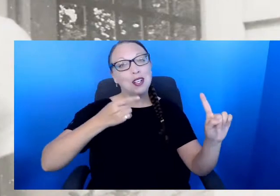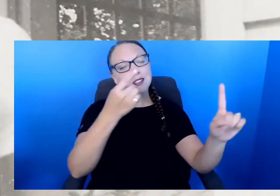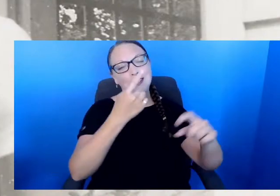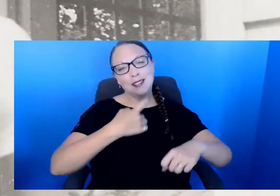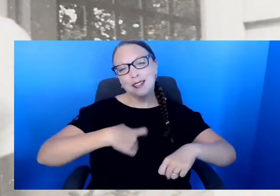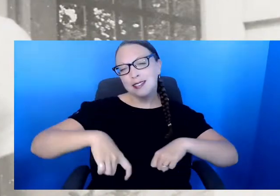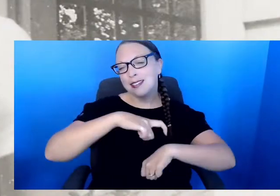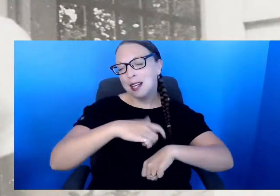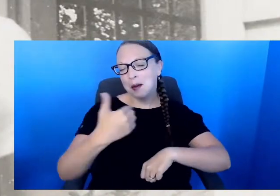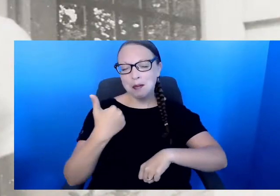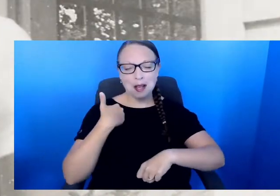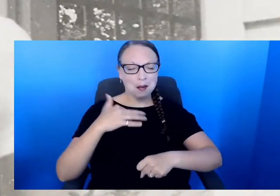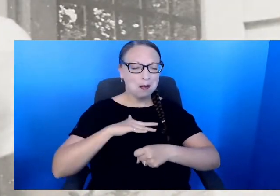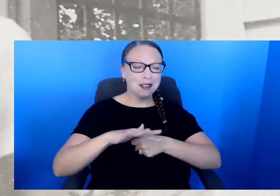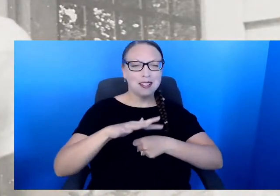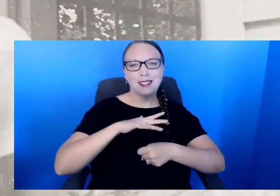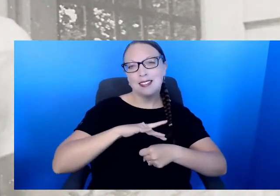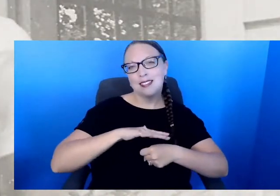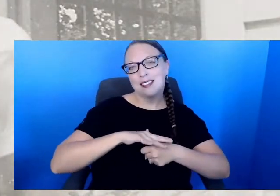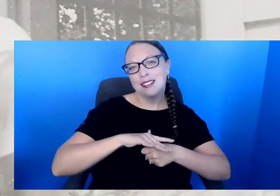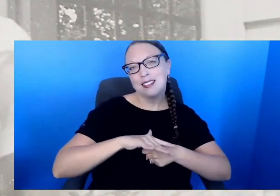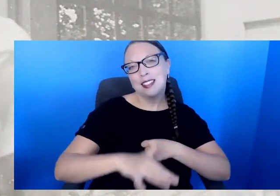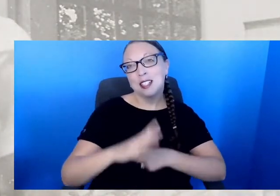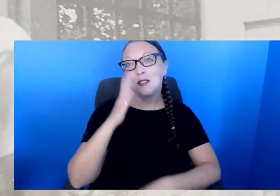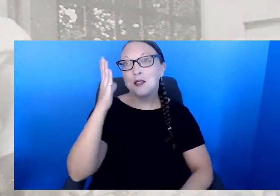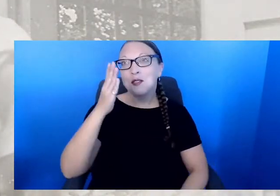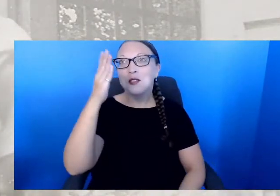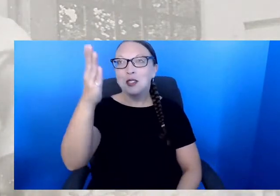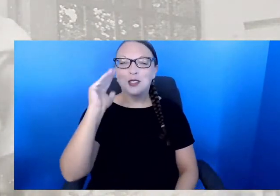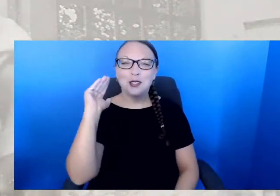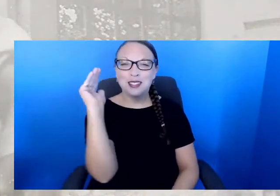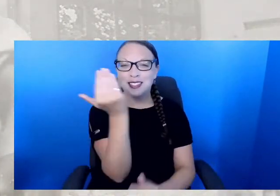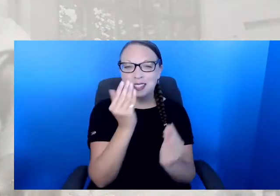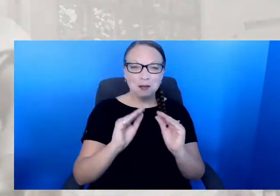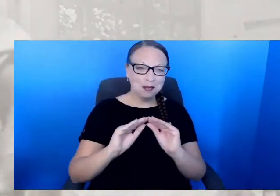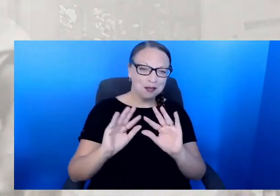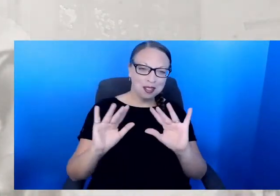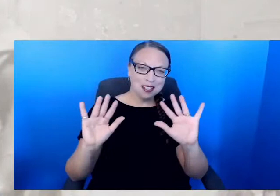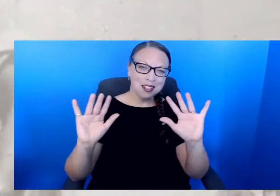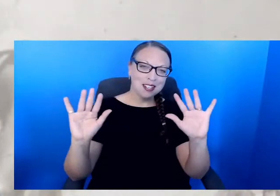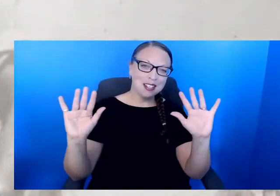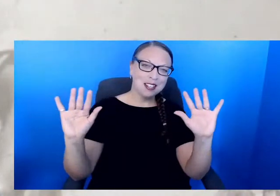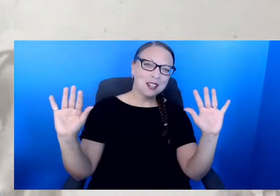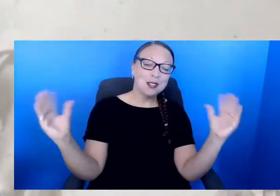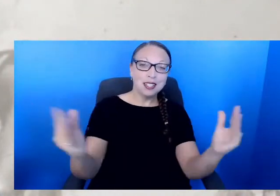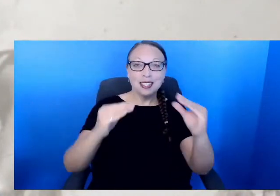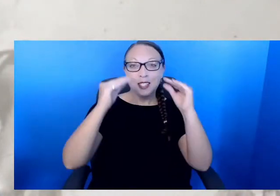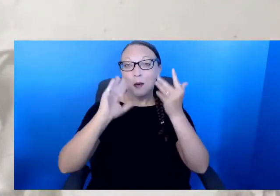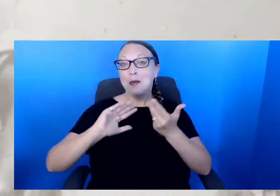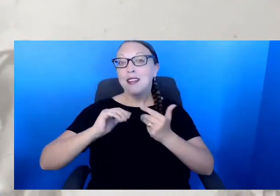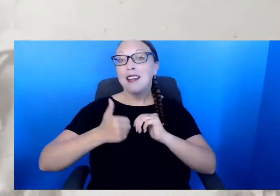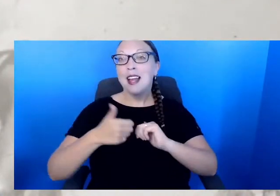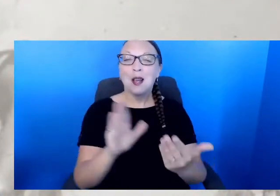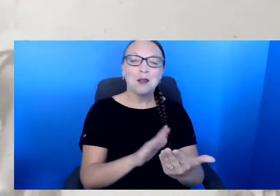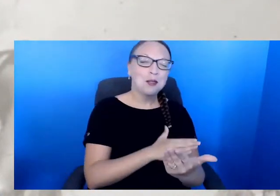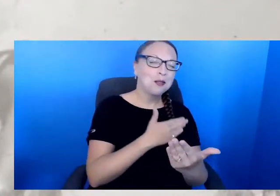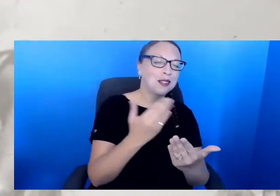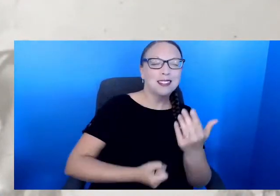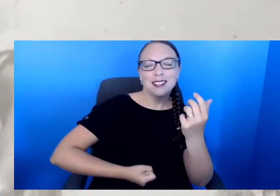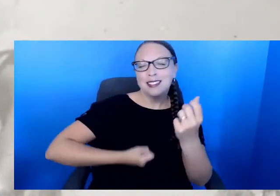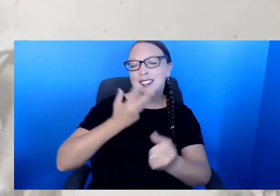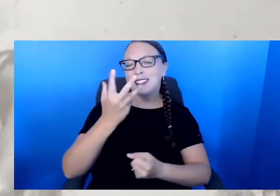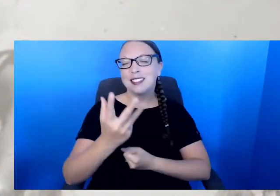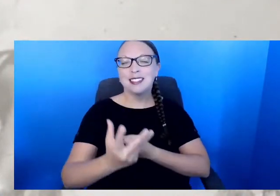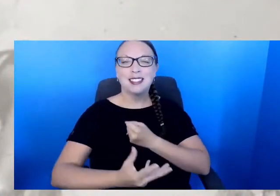aspiration. Time was on his side and his future fair. And he taught me to